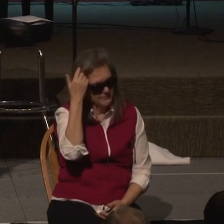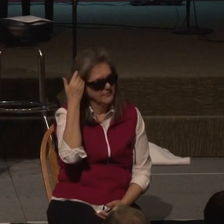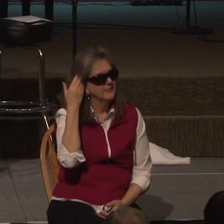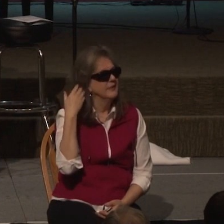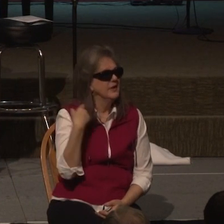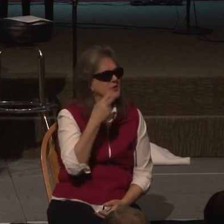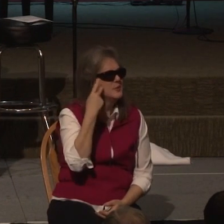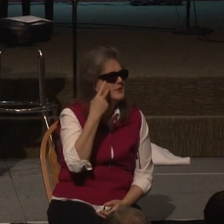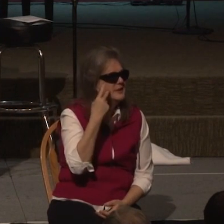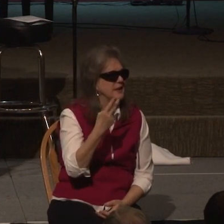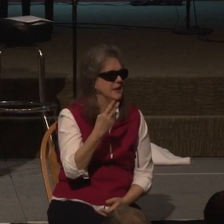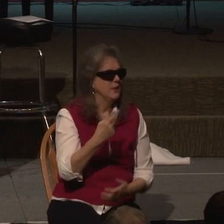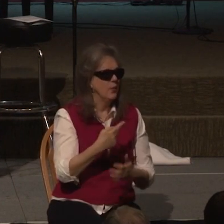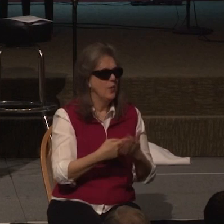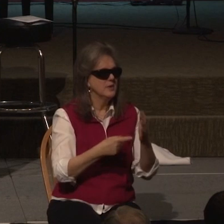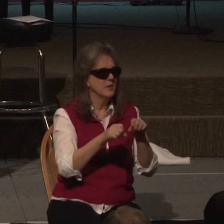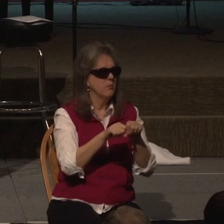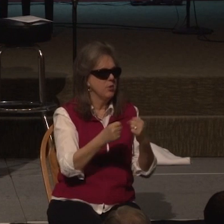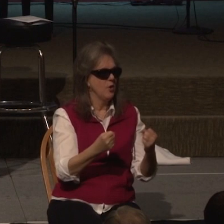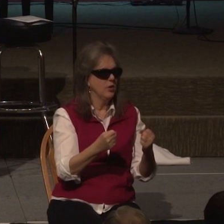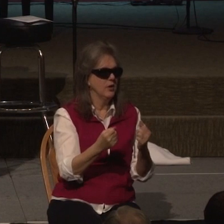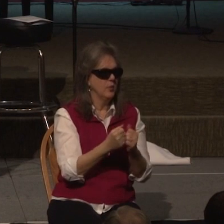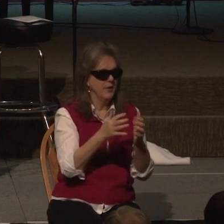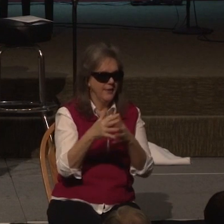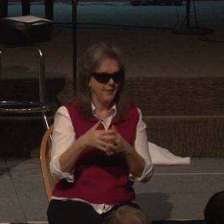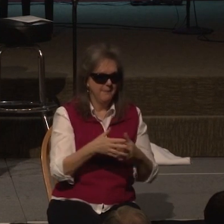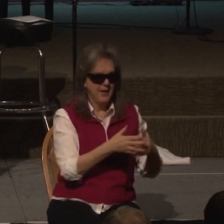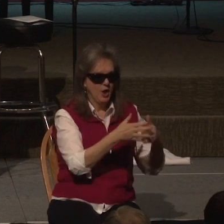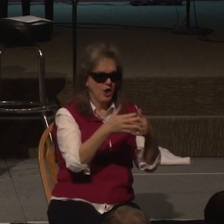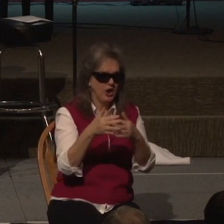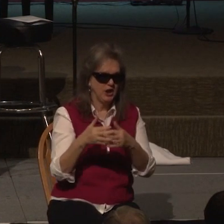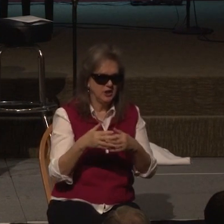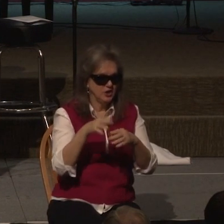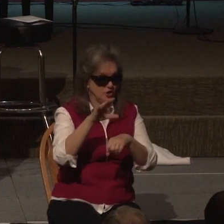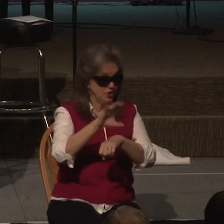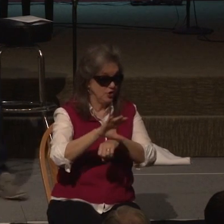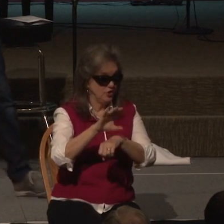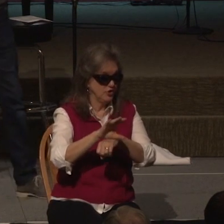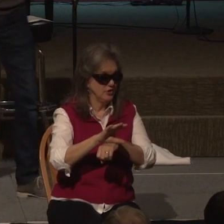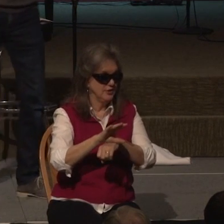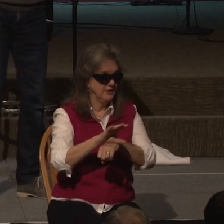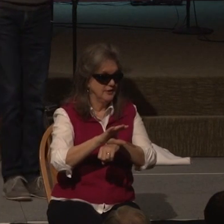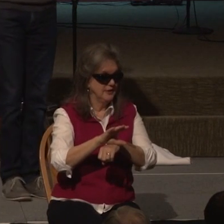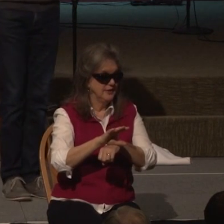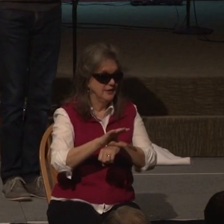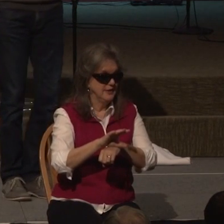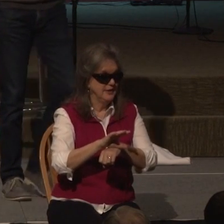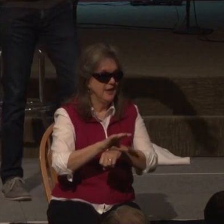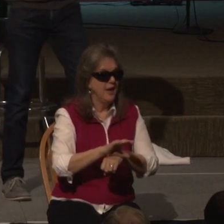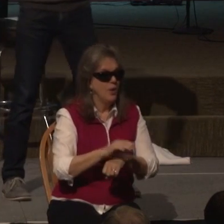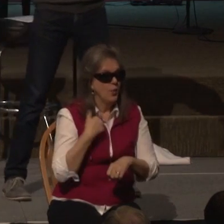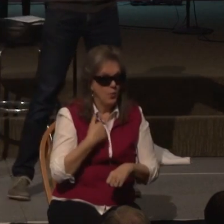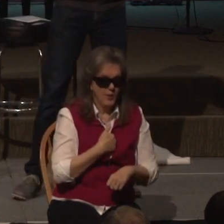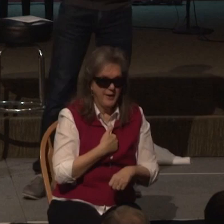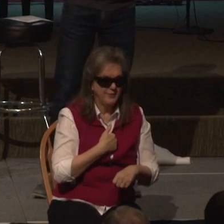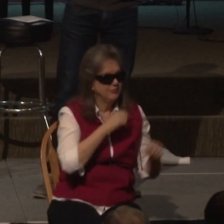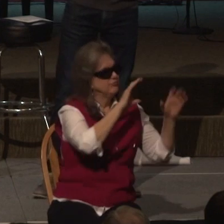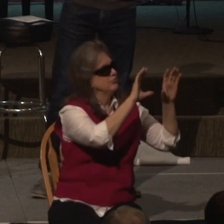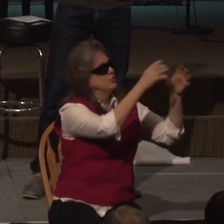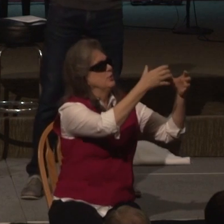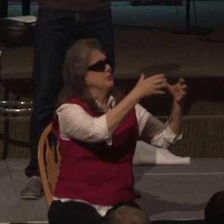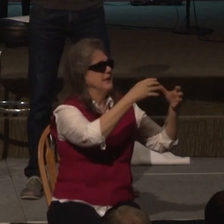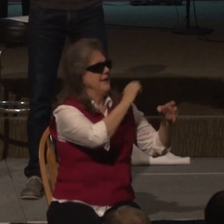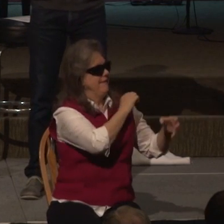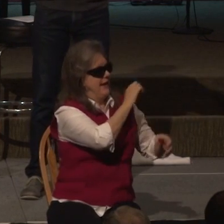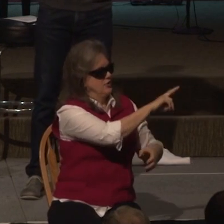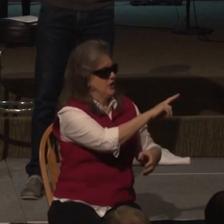Do you see what's broken with the American church? Right? That we have sectored off